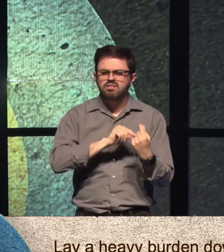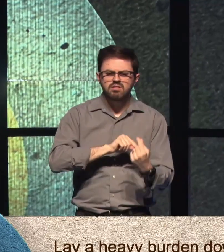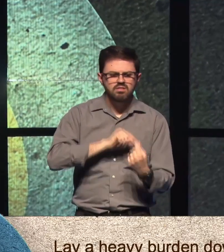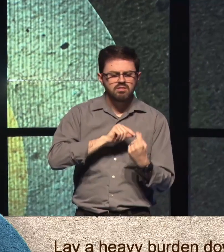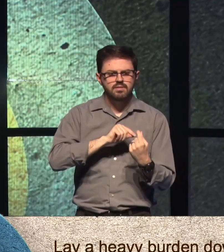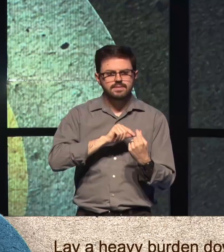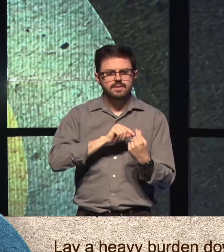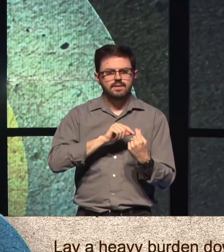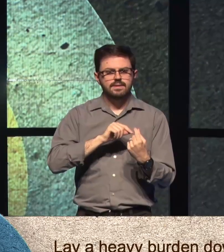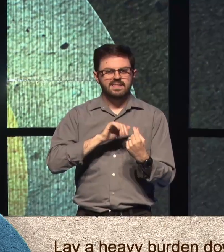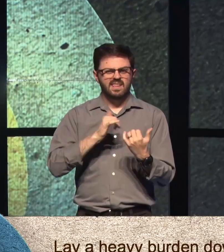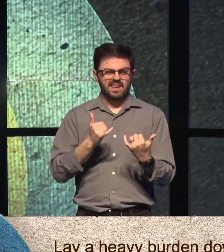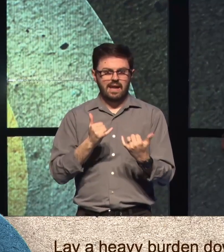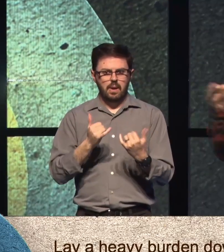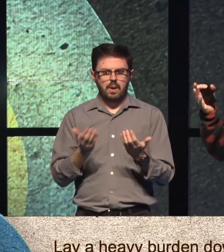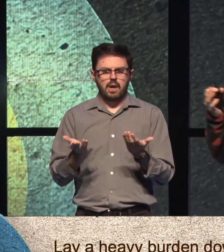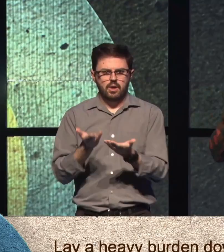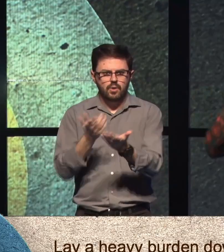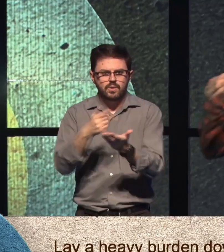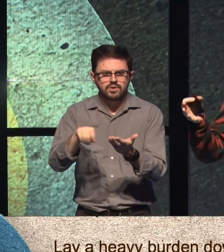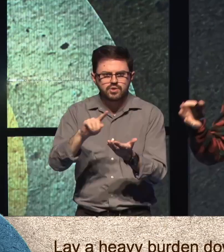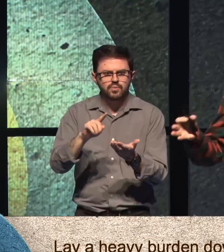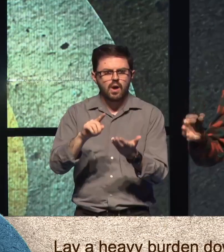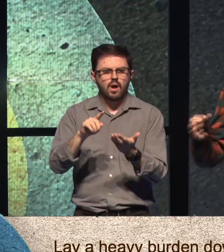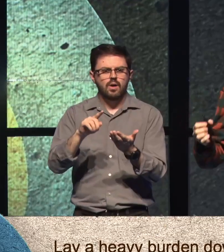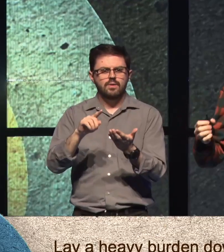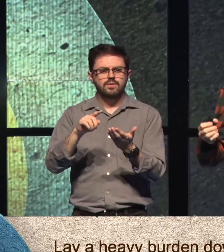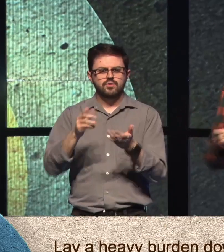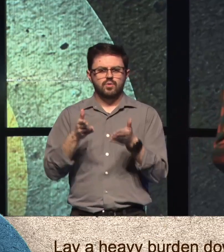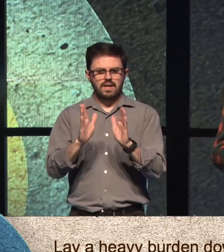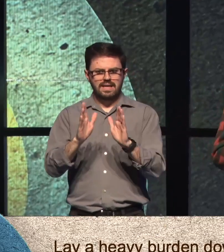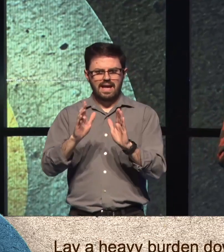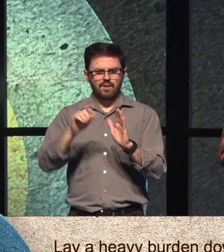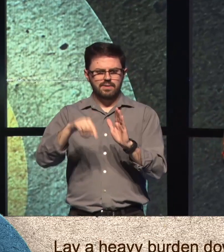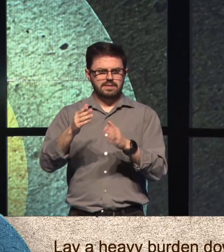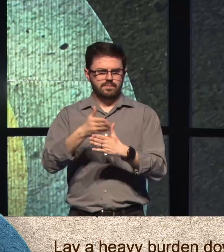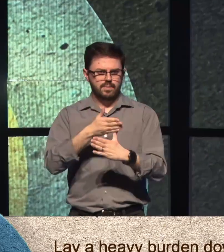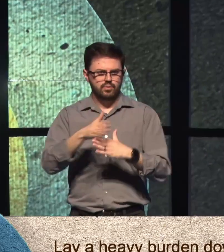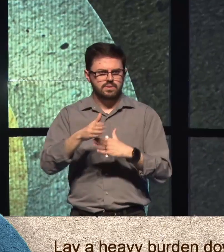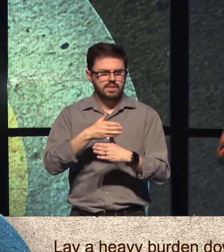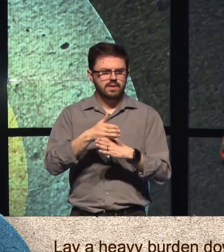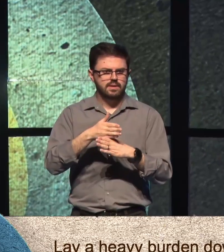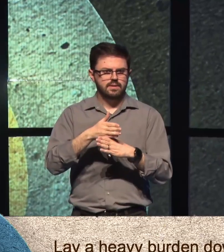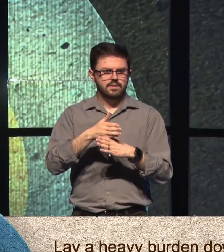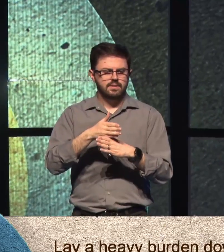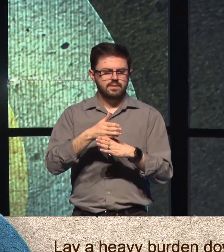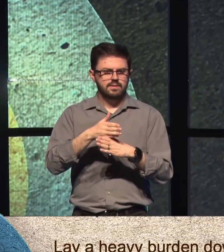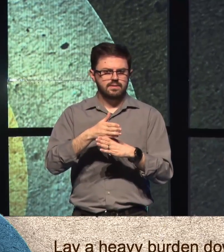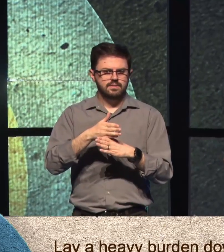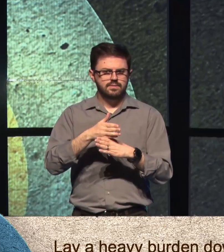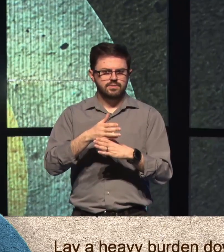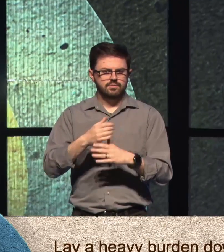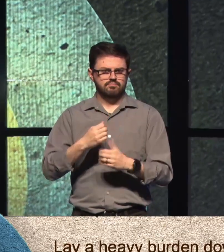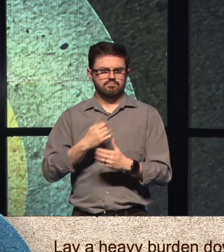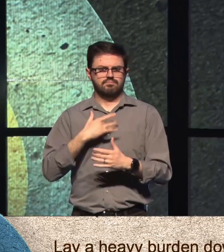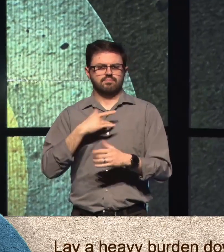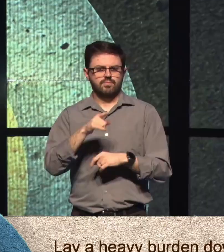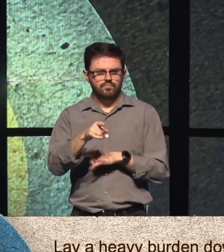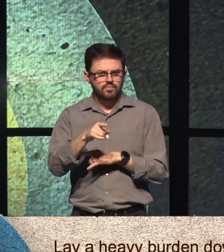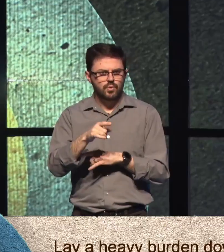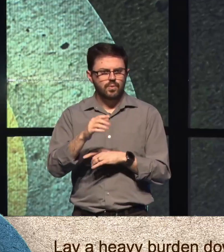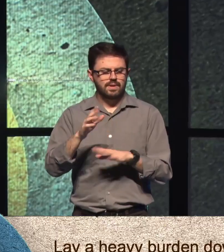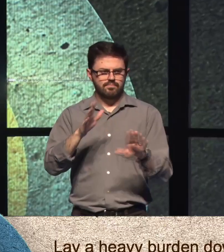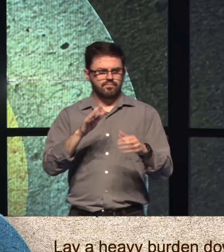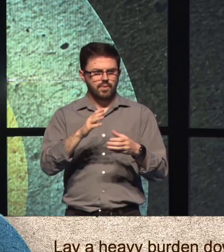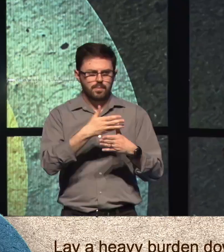few moments to allow a season of music. Music is powerful, by the way. I don't think that music is manipulative. I think that people can